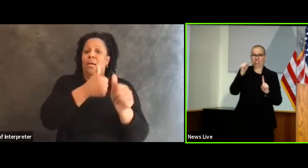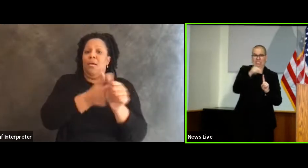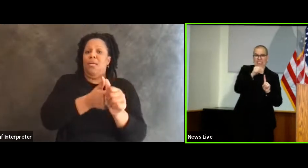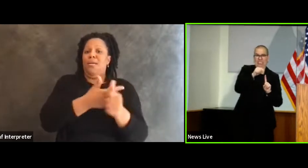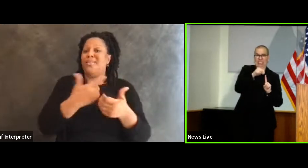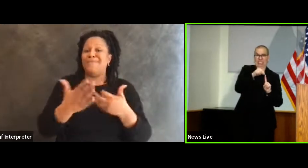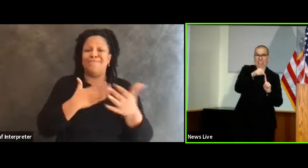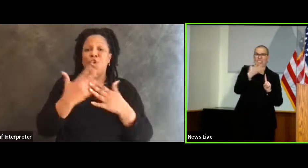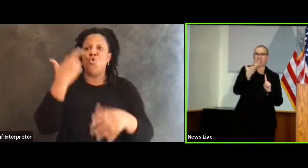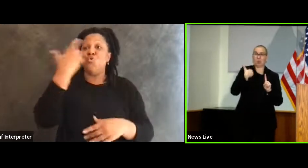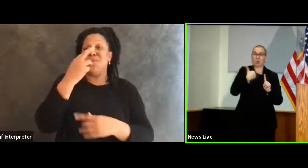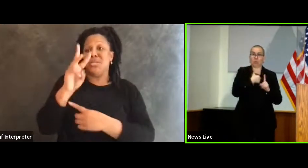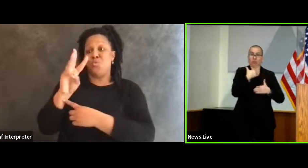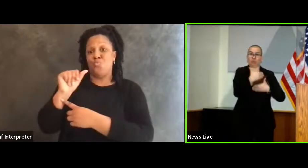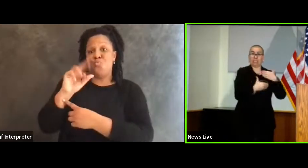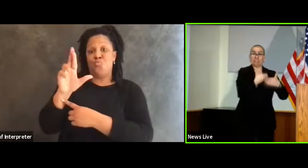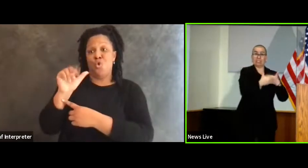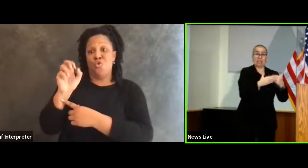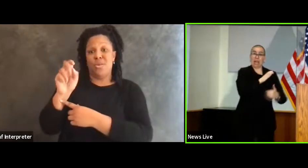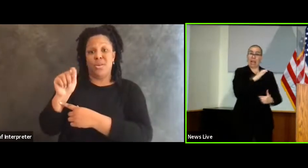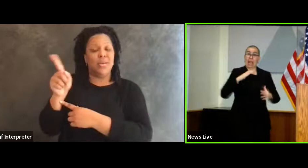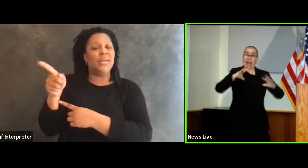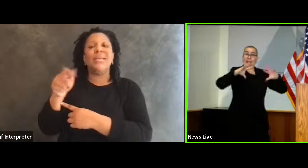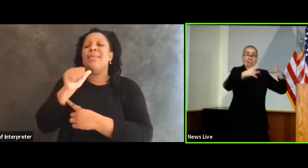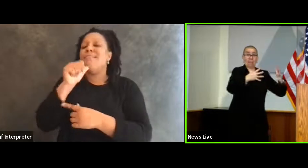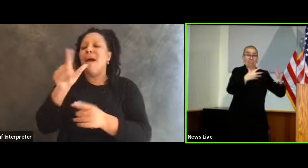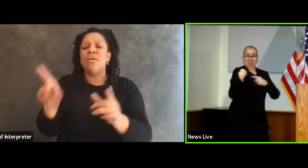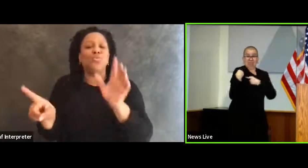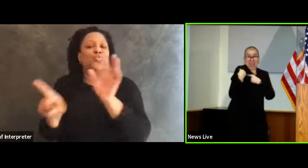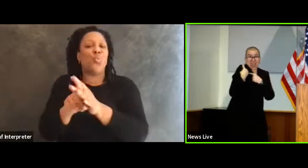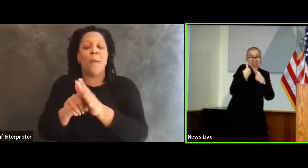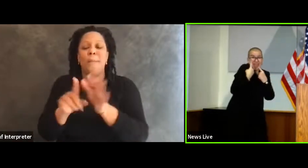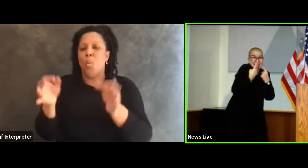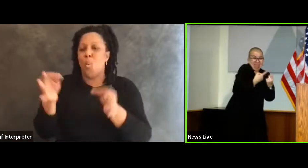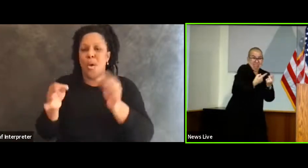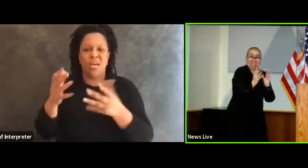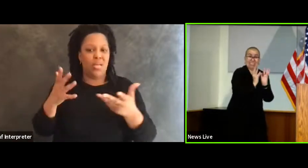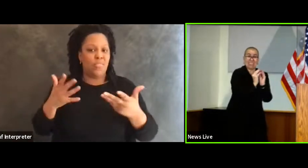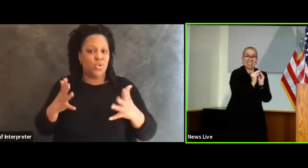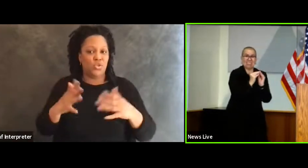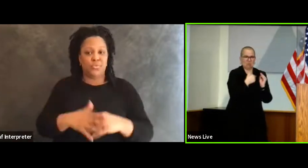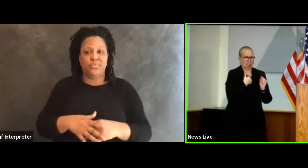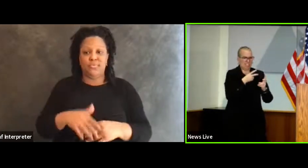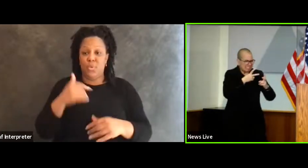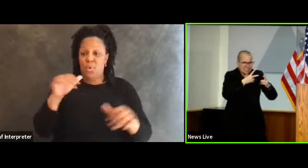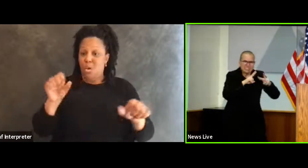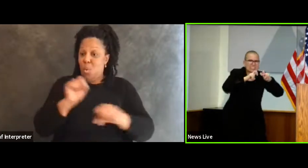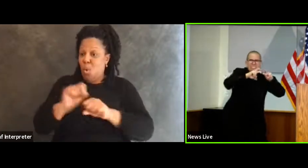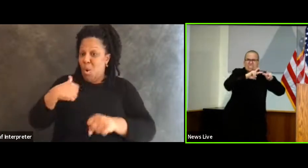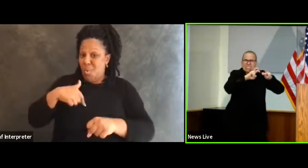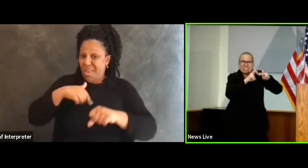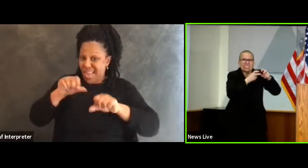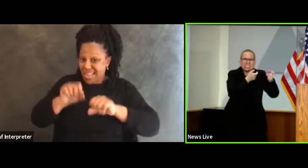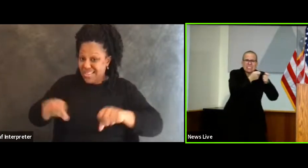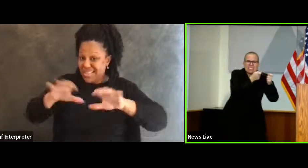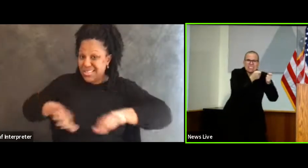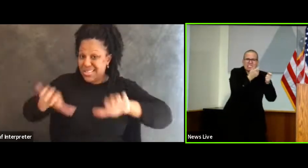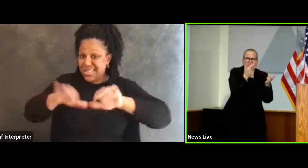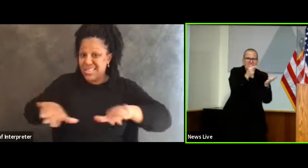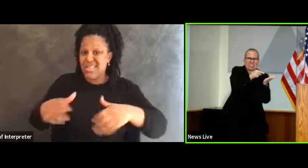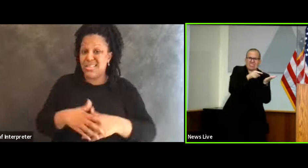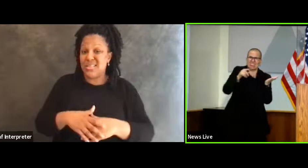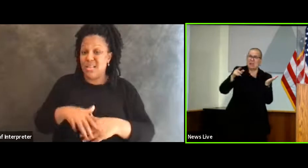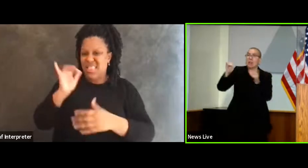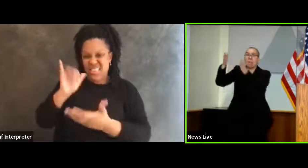we've been doing in our committees since the beginning of the session has dealt with things like that, and whether we want to criminalize that kind of